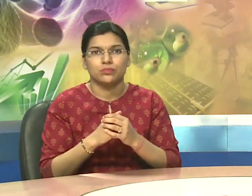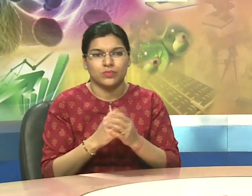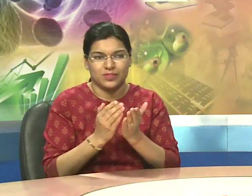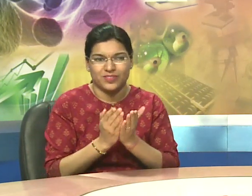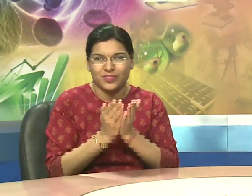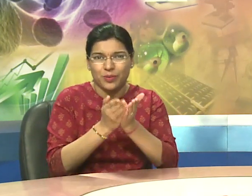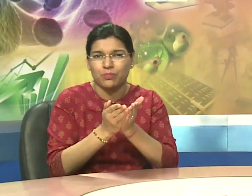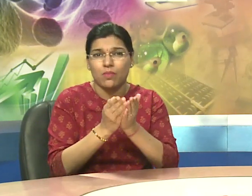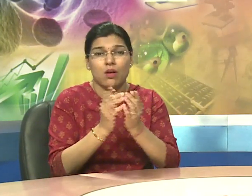Twenty-eighth word,